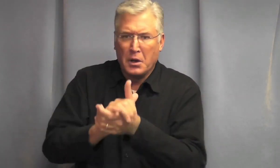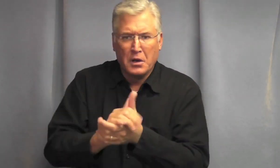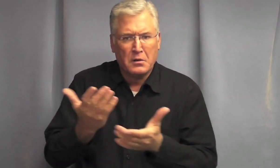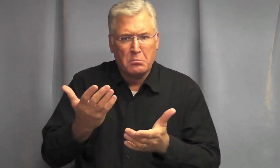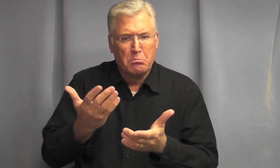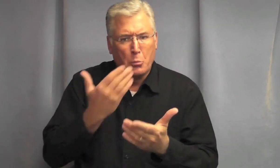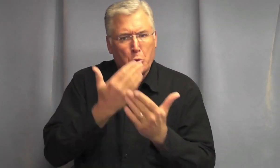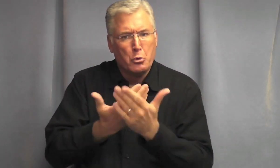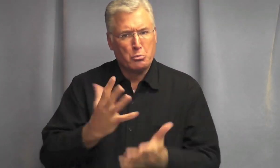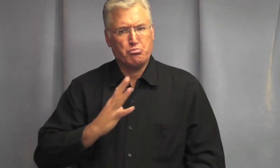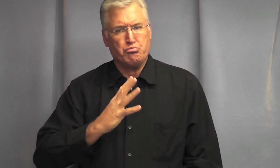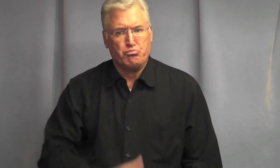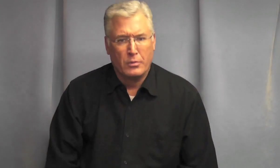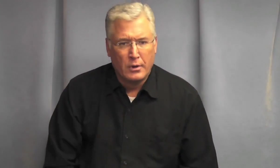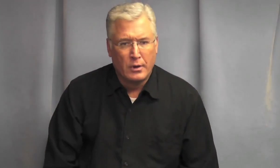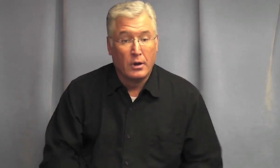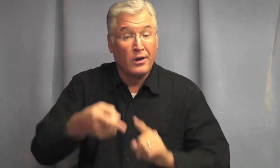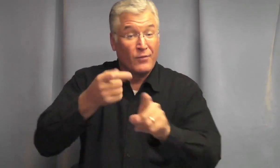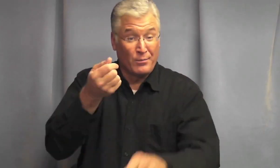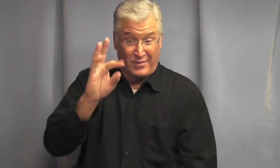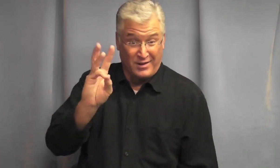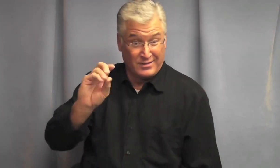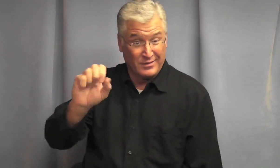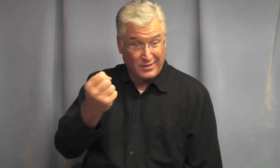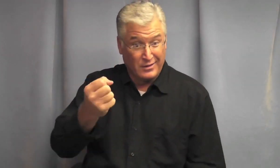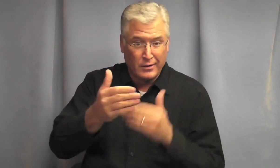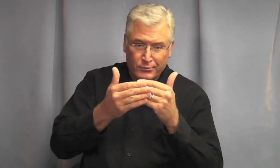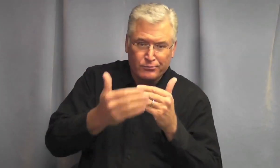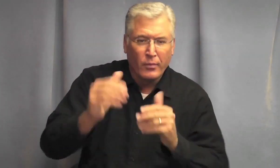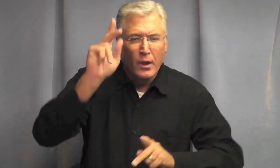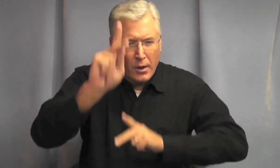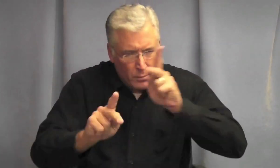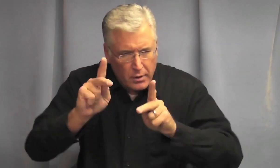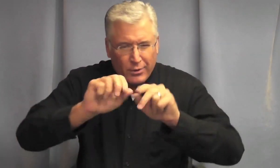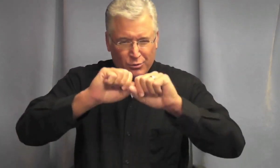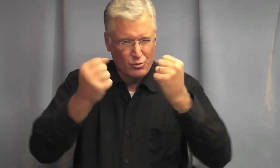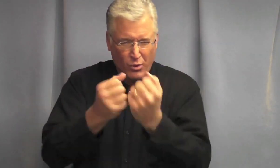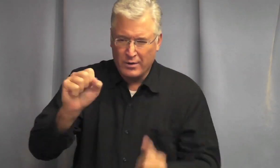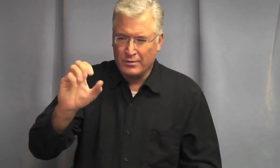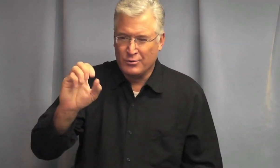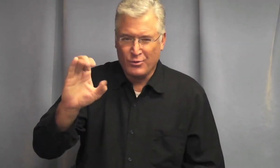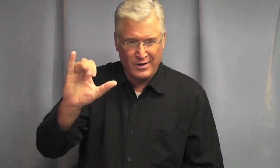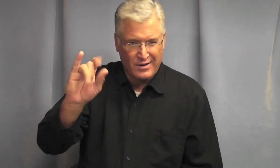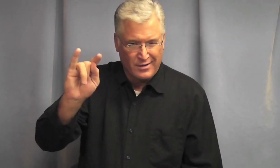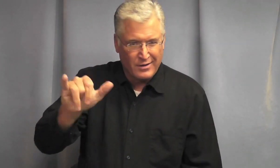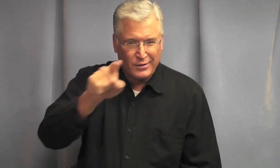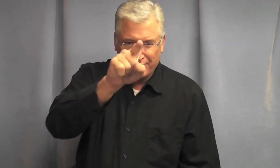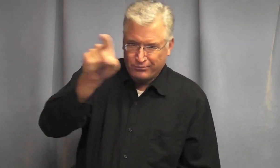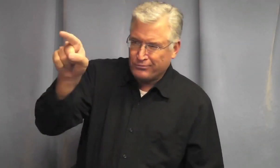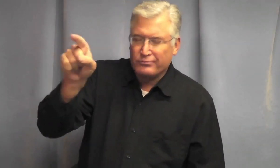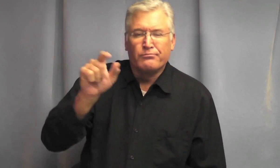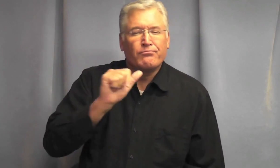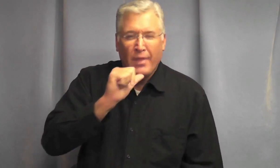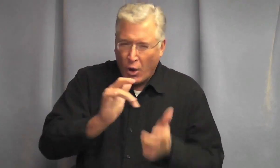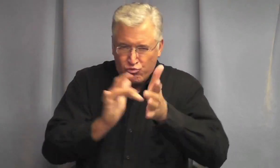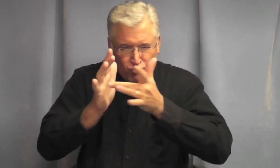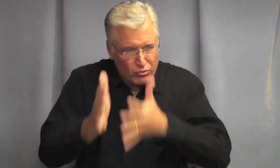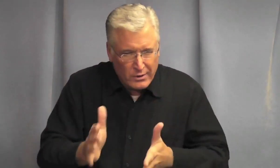life was according to the biblical ethic. But after that, people started believing that no, that it